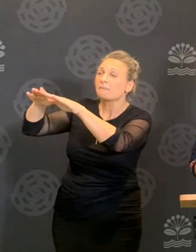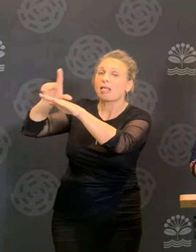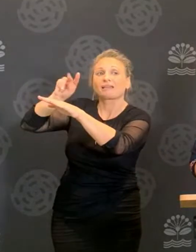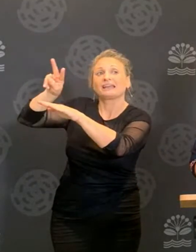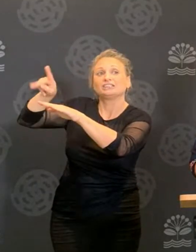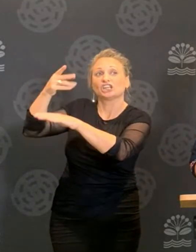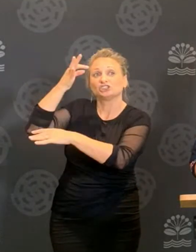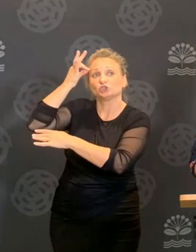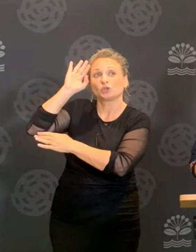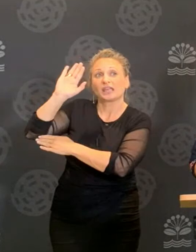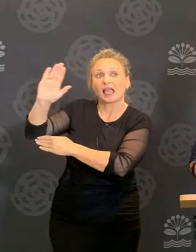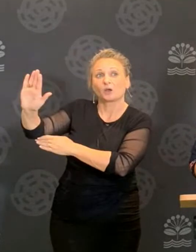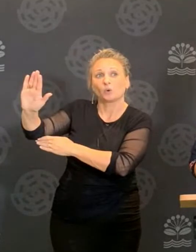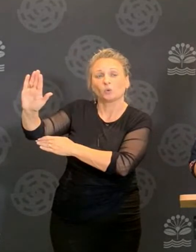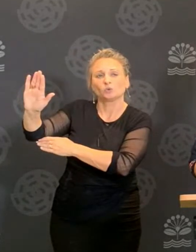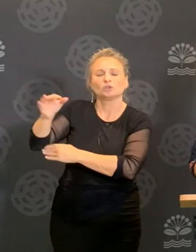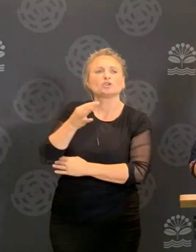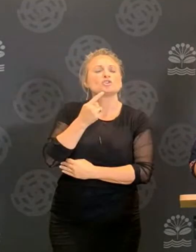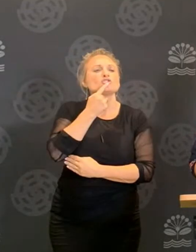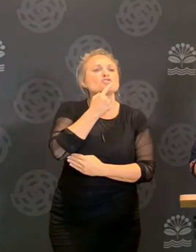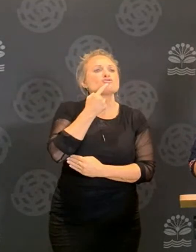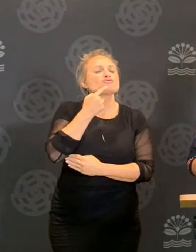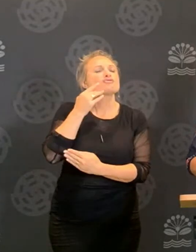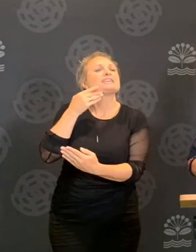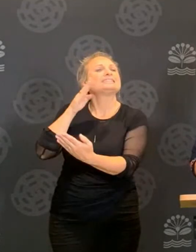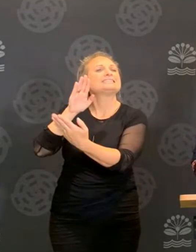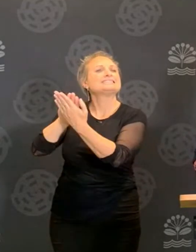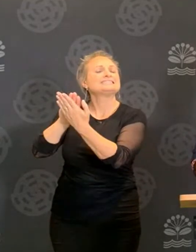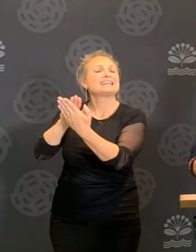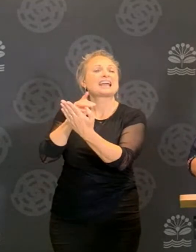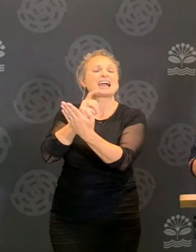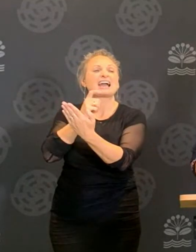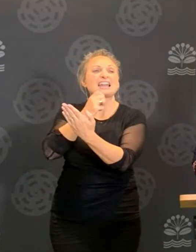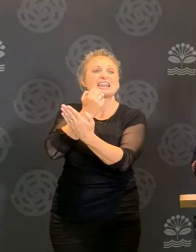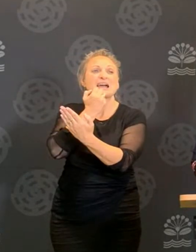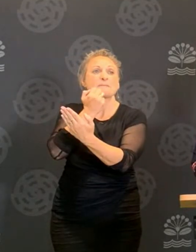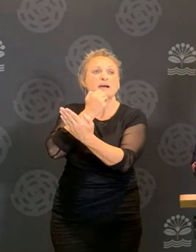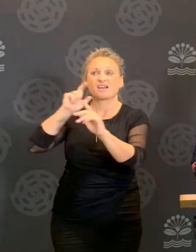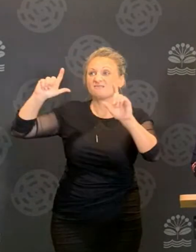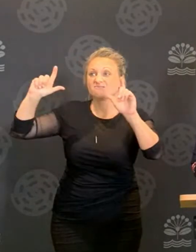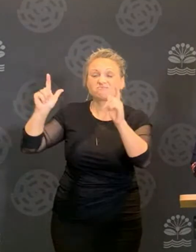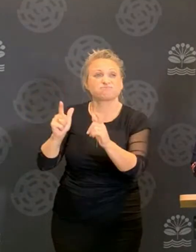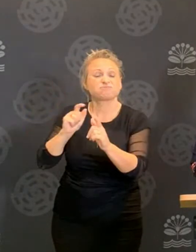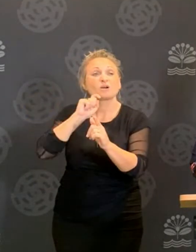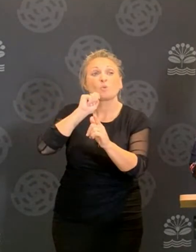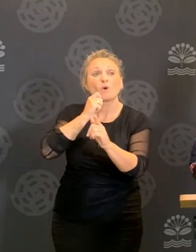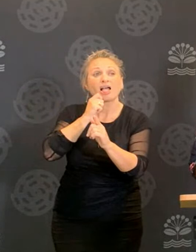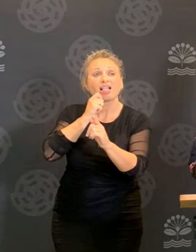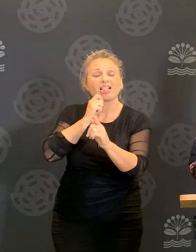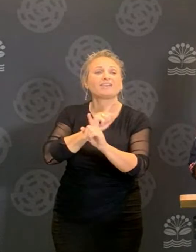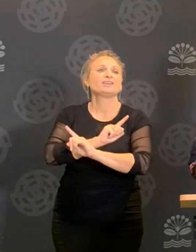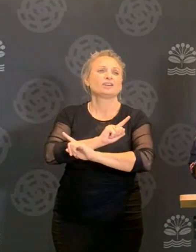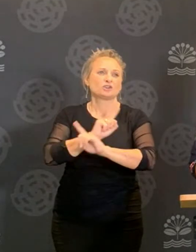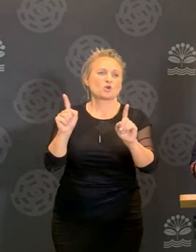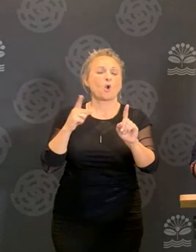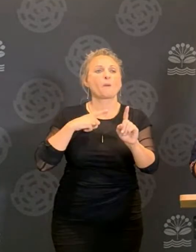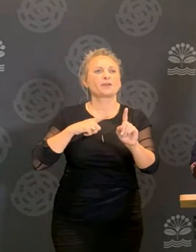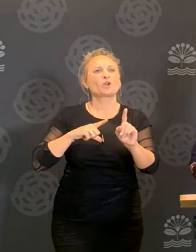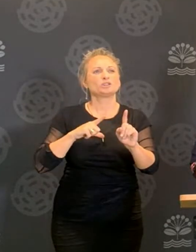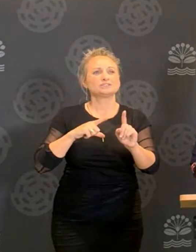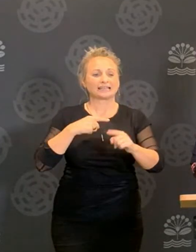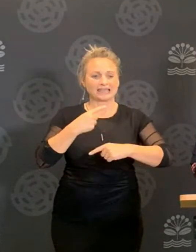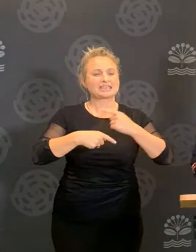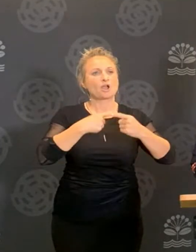probably won't see a big decrease in that red sticker number though, because there is still work happening to assess non-assessed